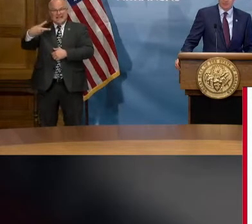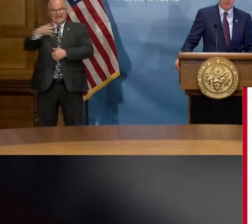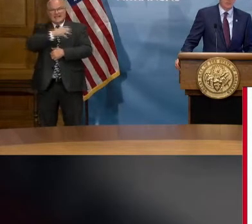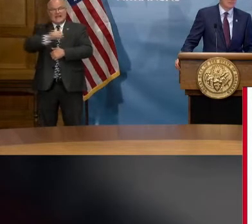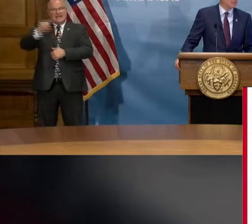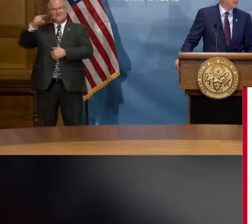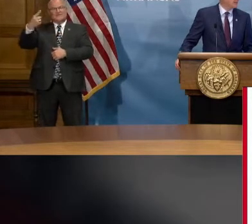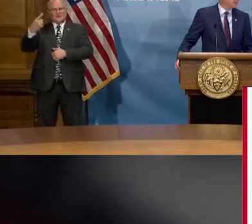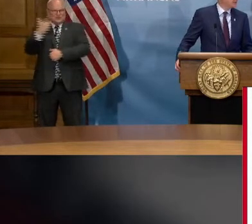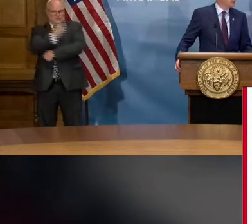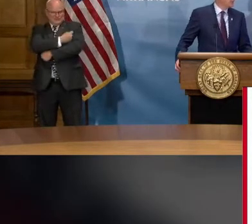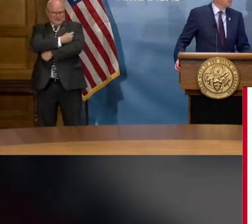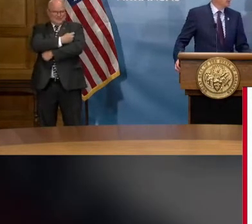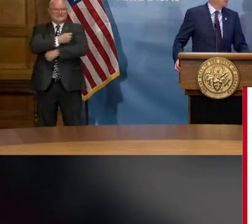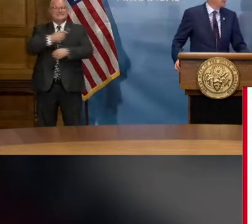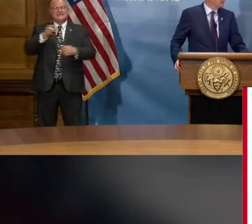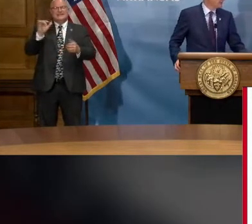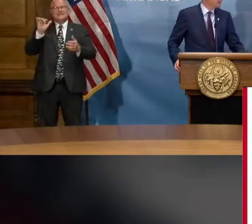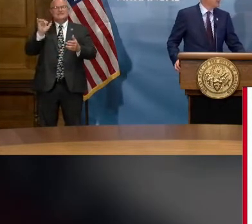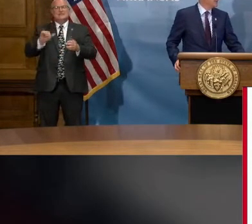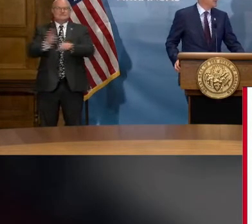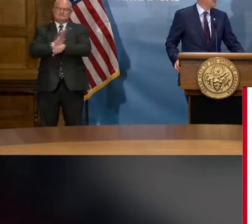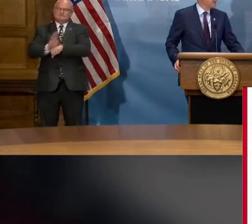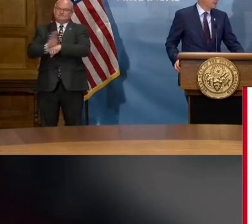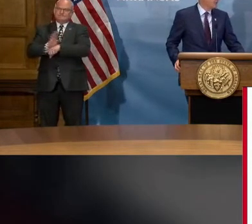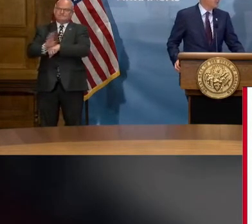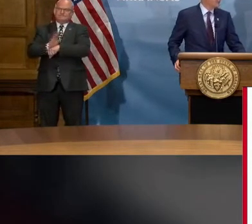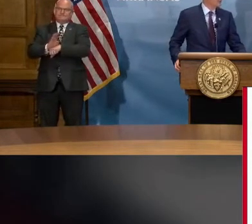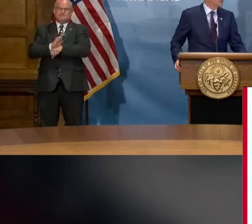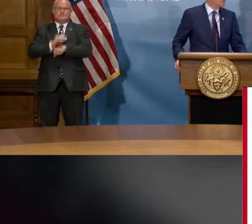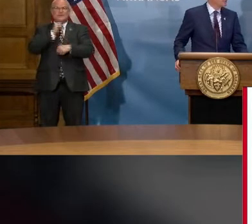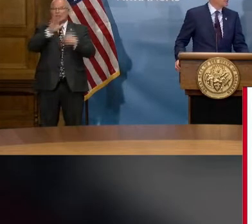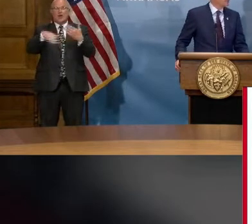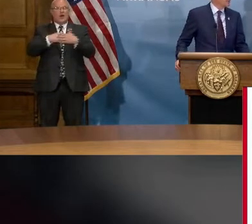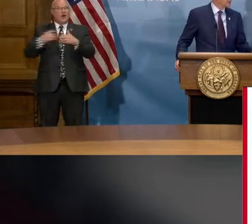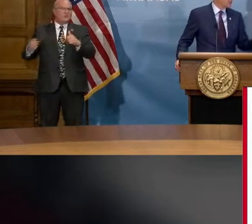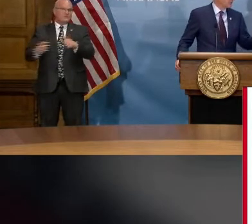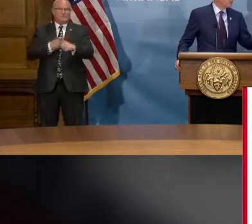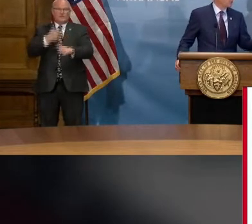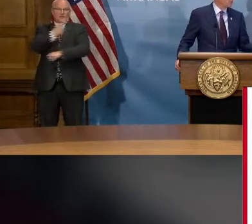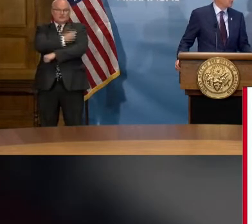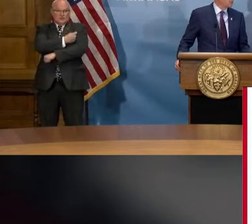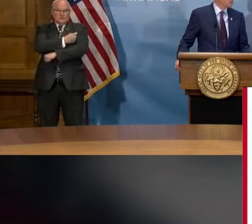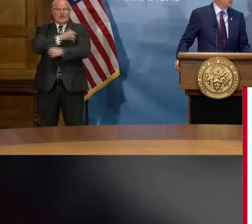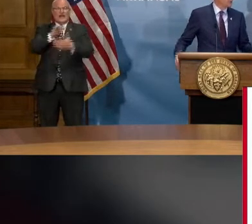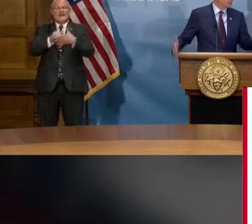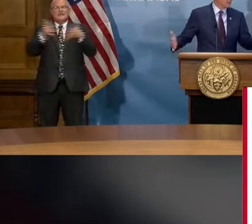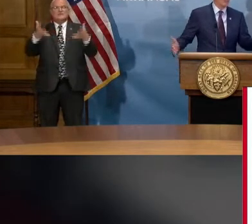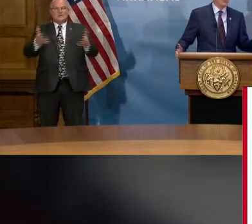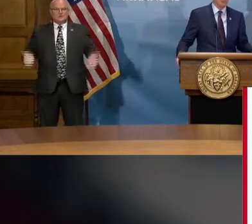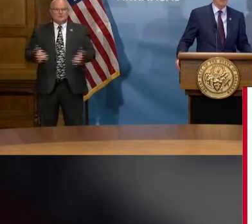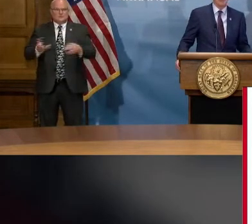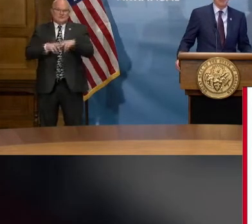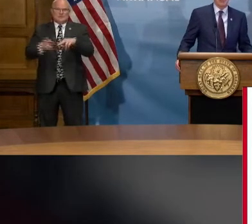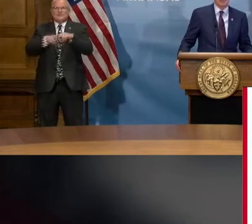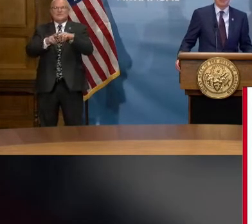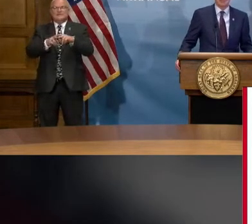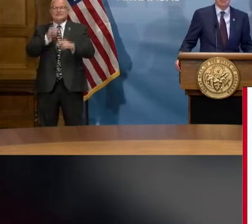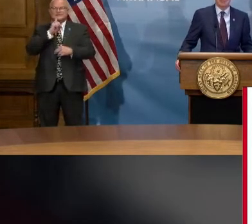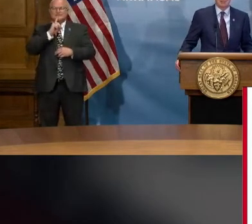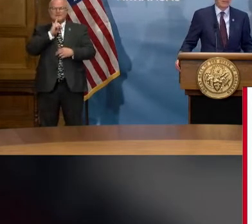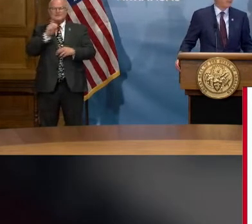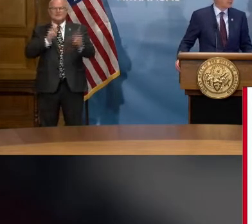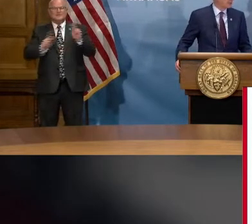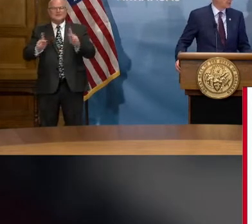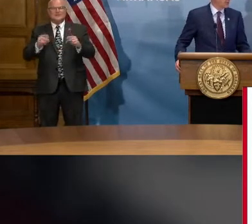first doses. And so they're busy. Not all of those are first doses, and those are the ones we want to increase, as well as to make sure